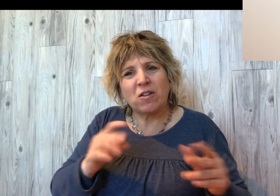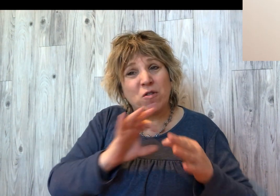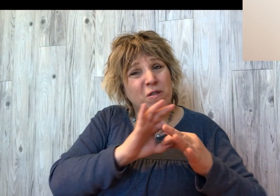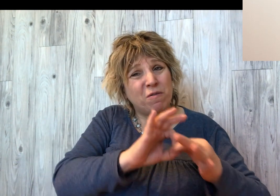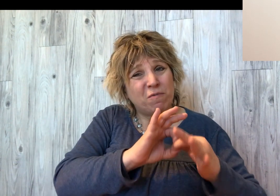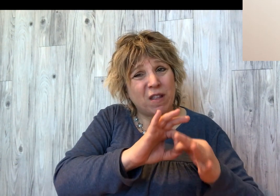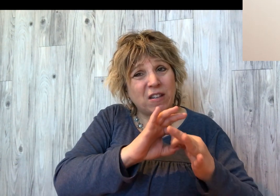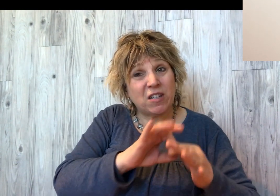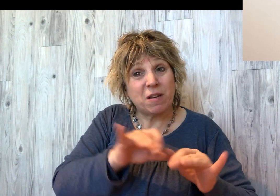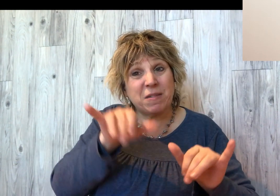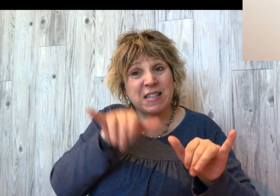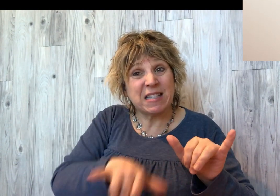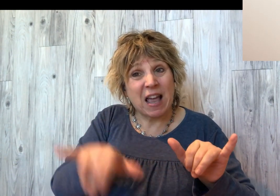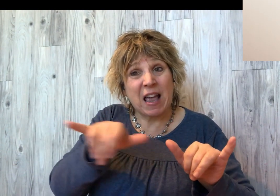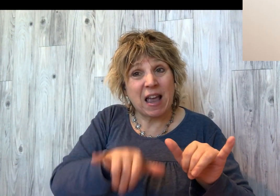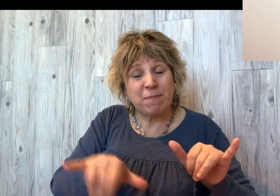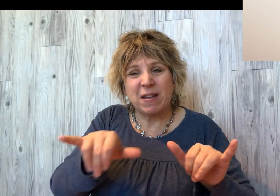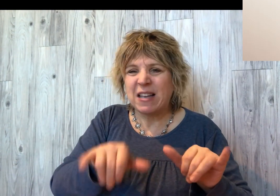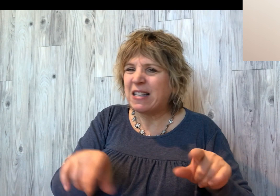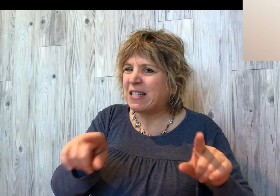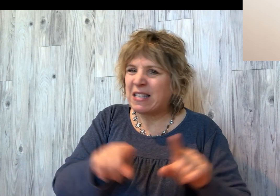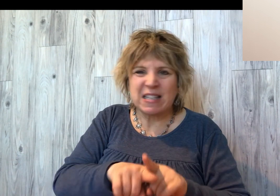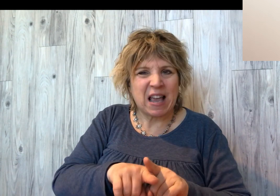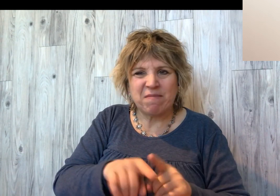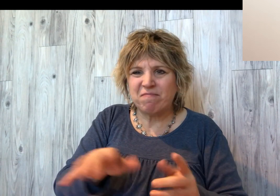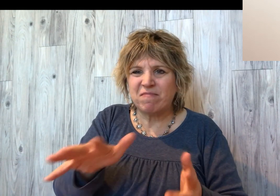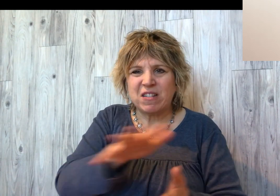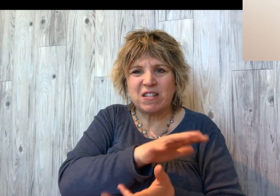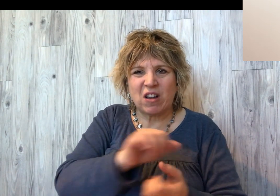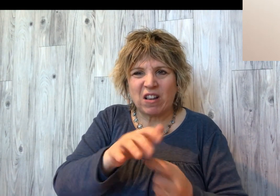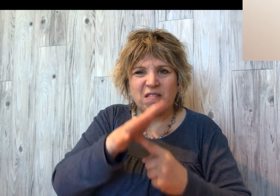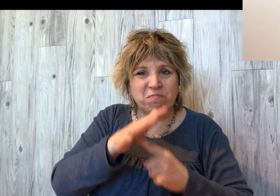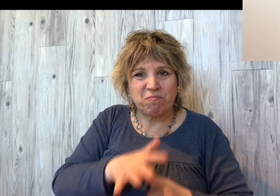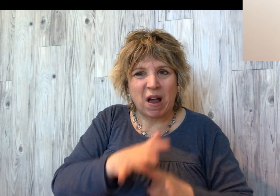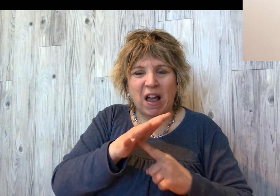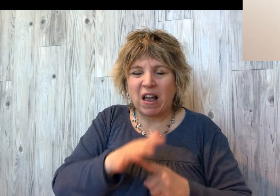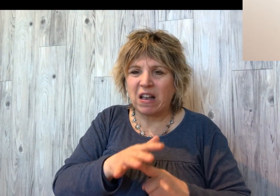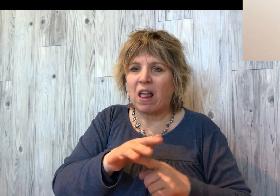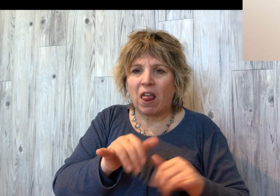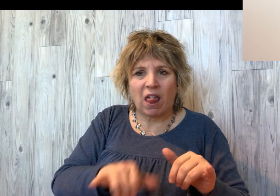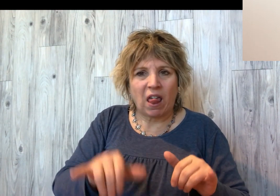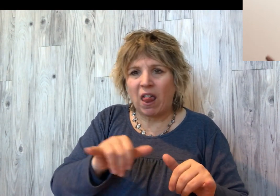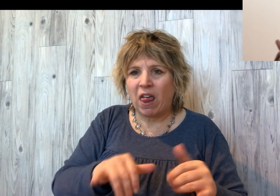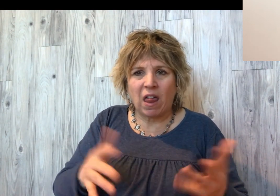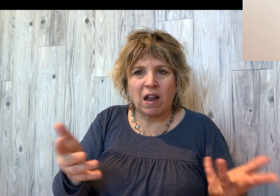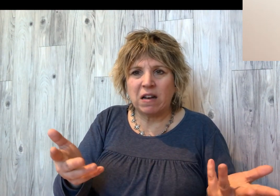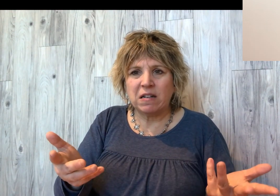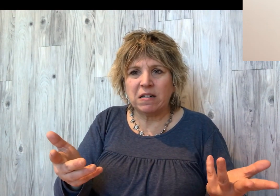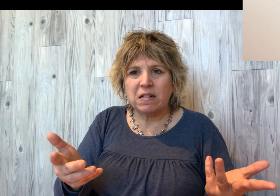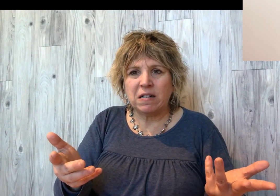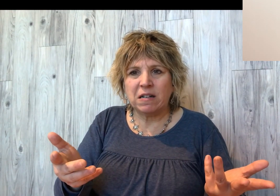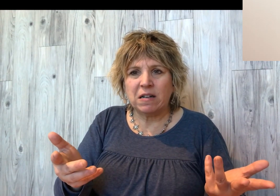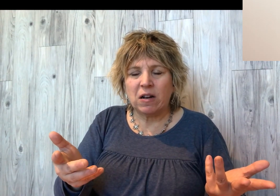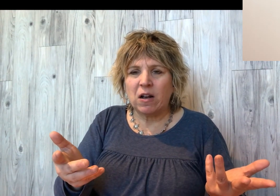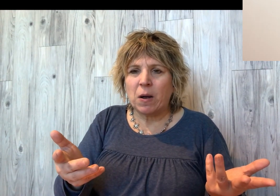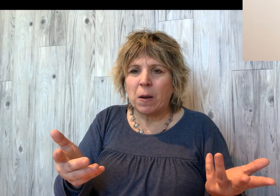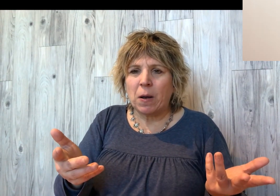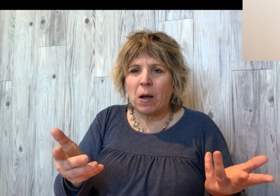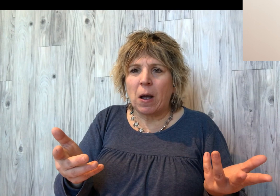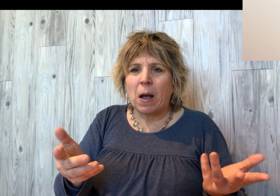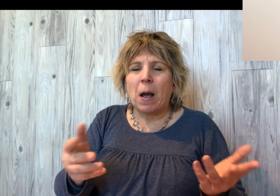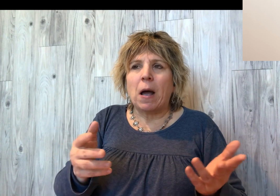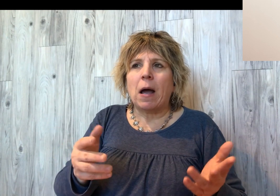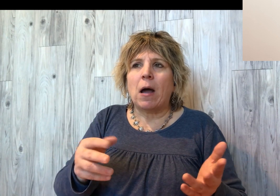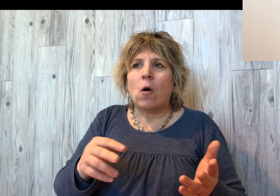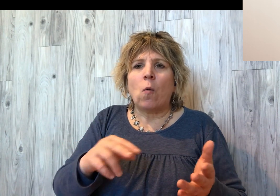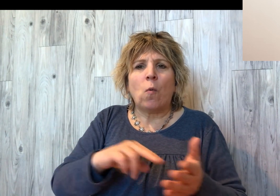same relationships and finding the same destruction and doing the same things over and over that we know are hurting ourselves, what